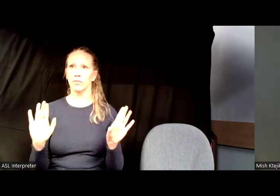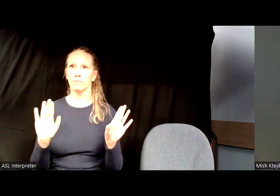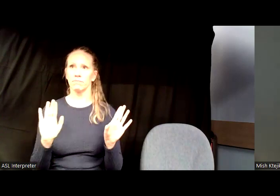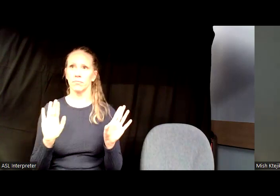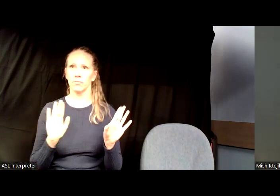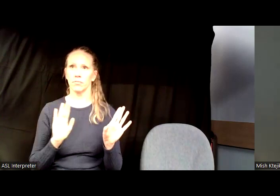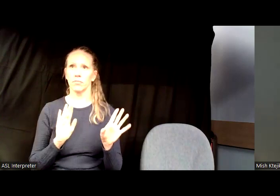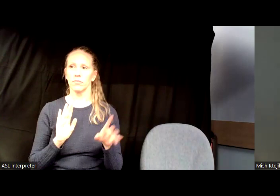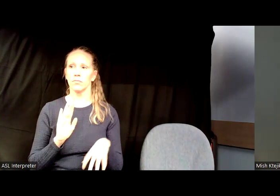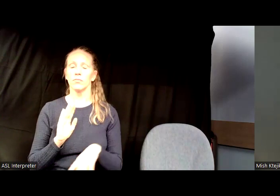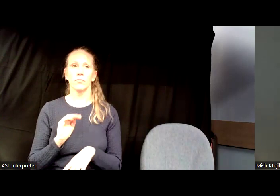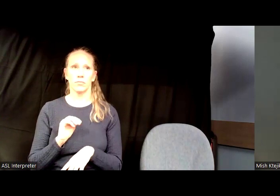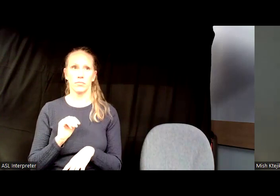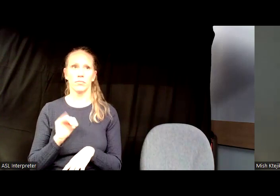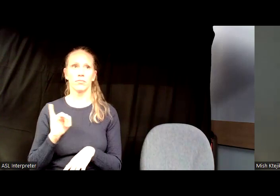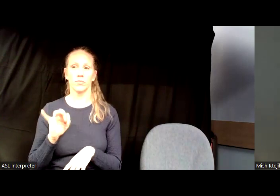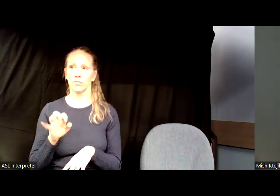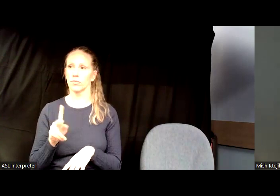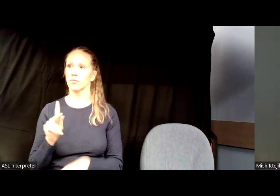Thumbs up over here, Bob.